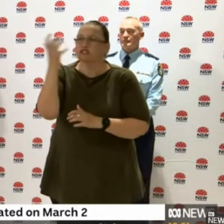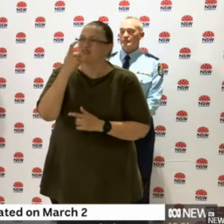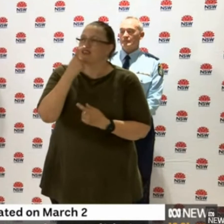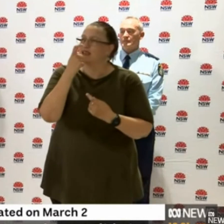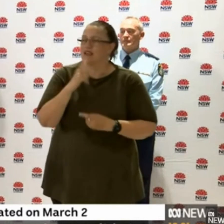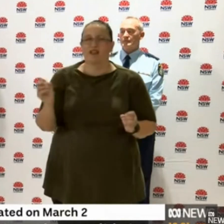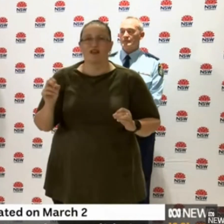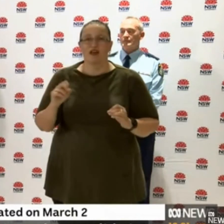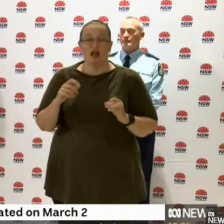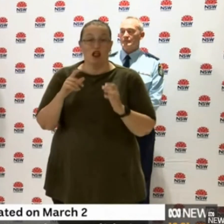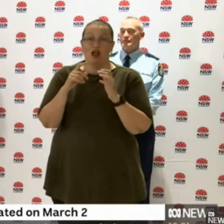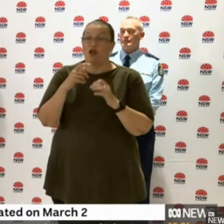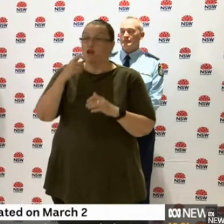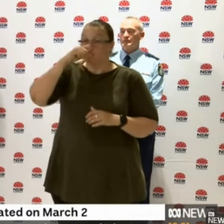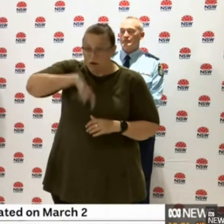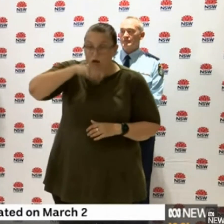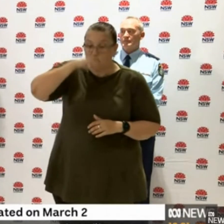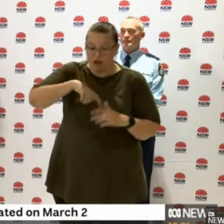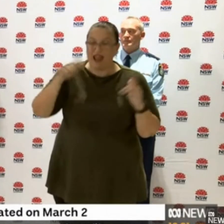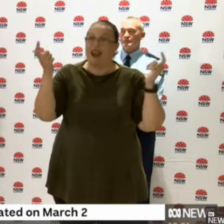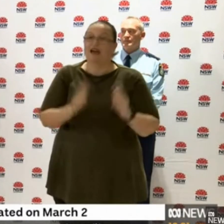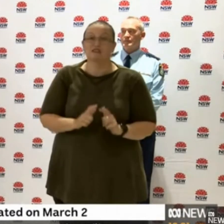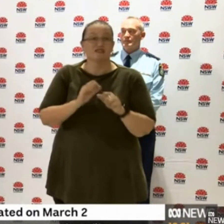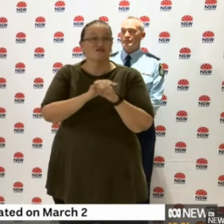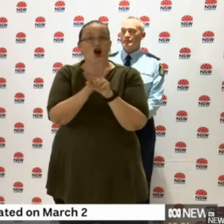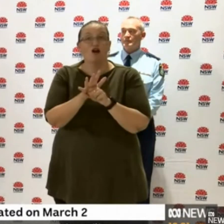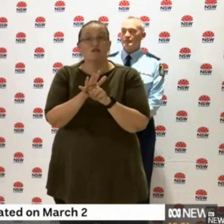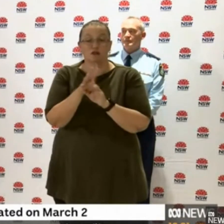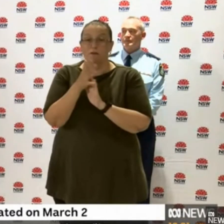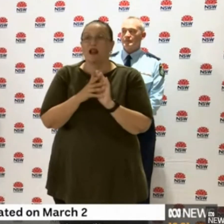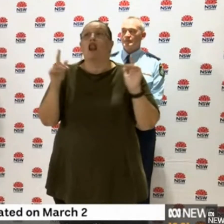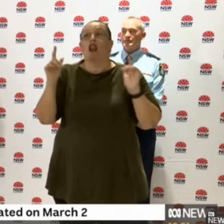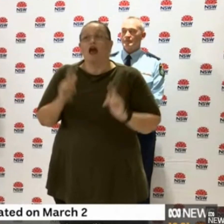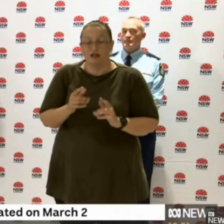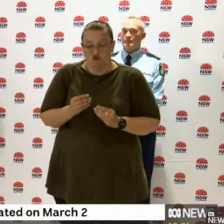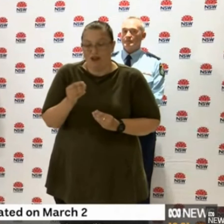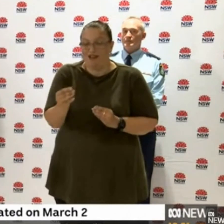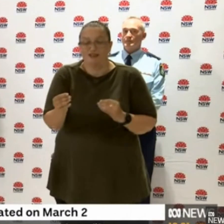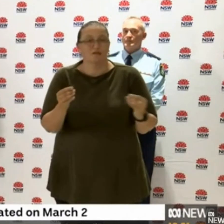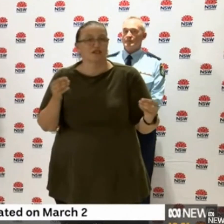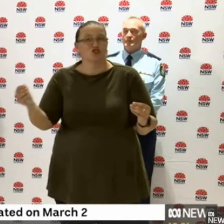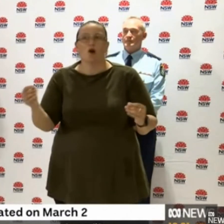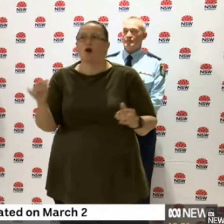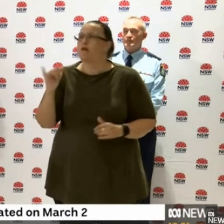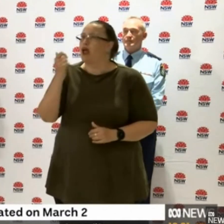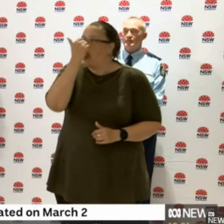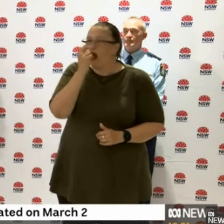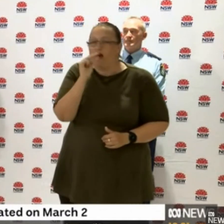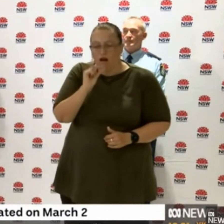be lower, and therefore it will potentially stop you transmitting it with the same